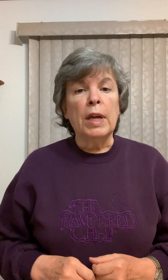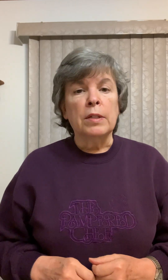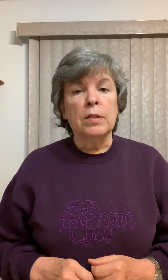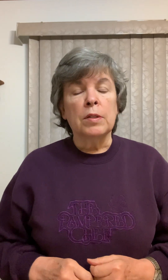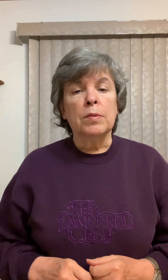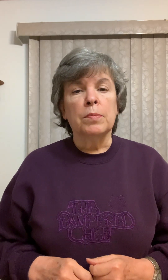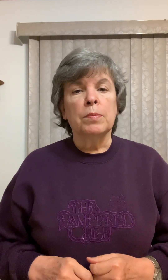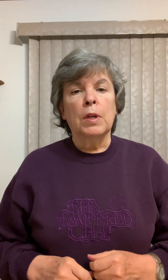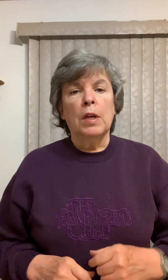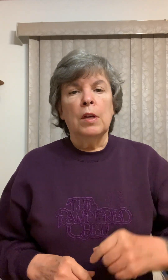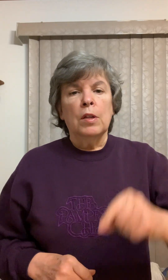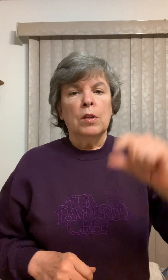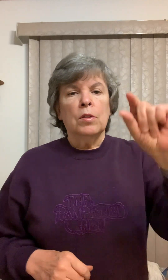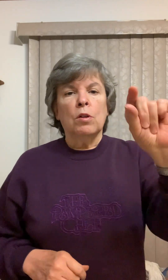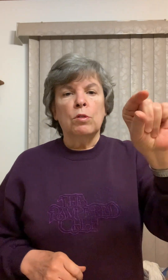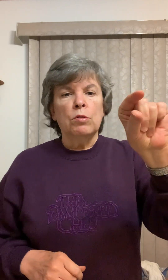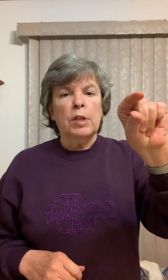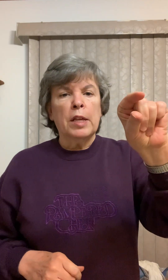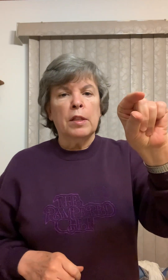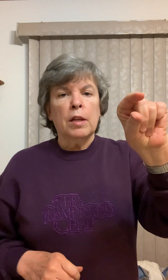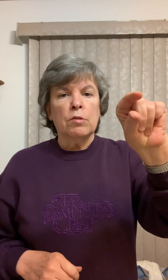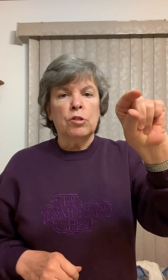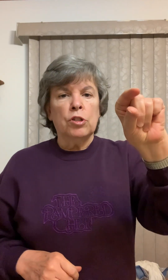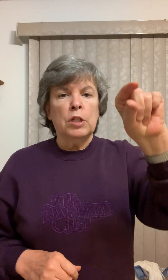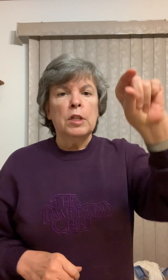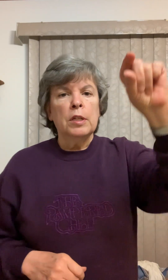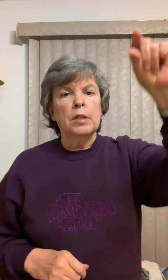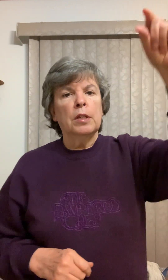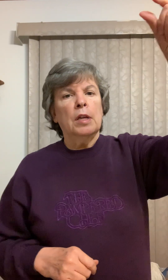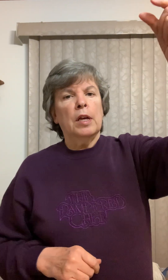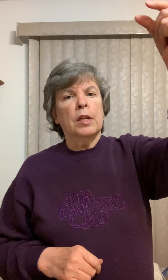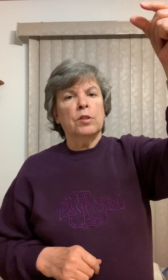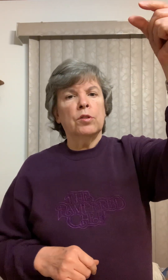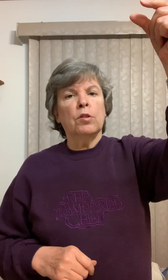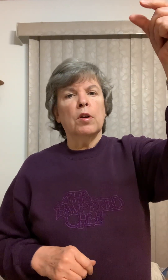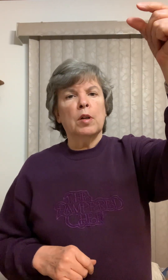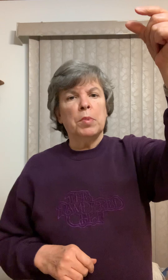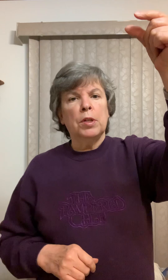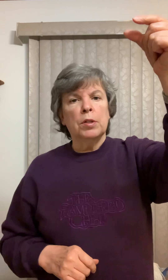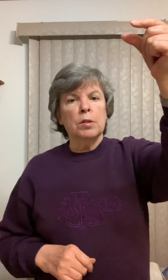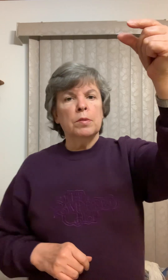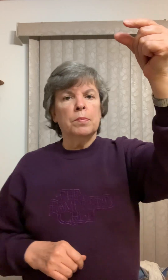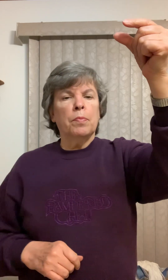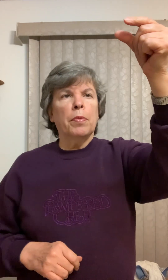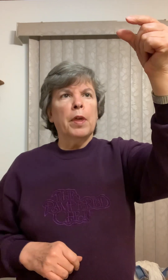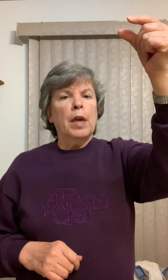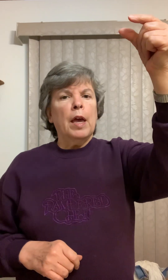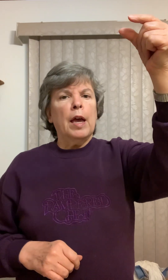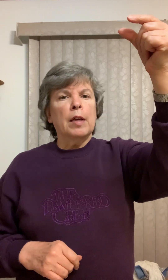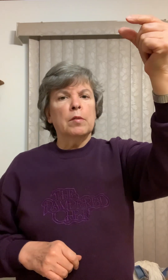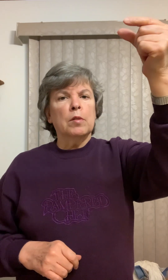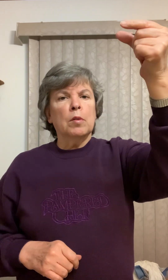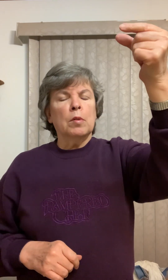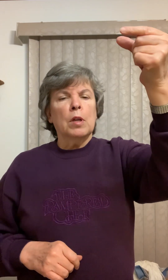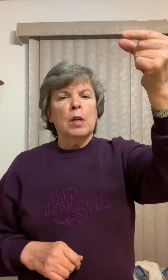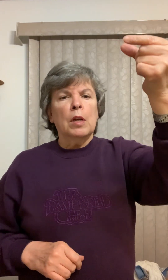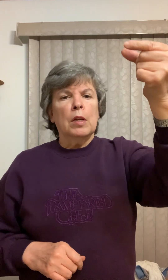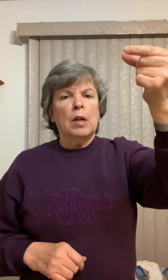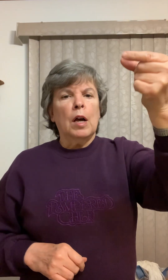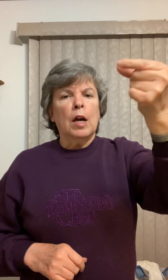Grace. So you take the letter G and start up here, and I just